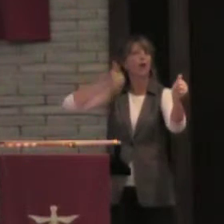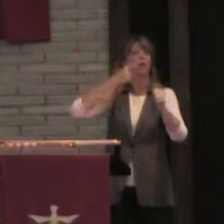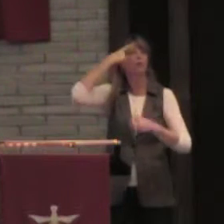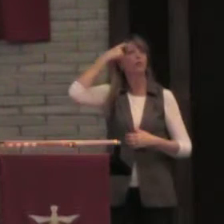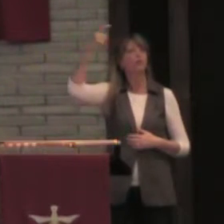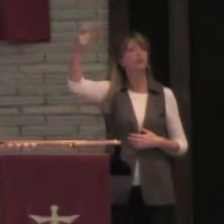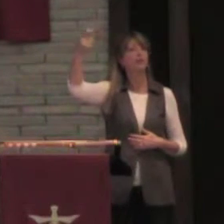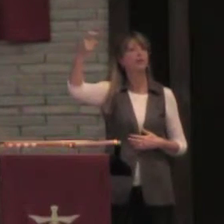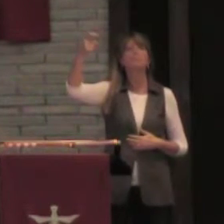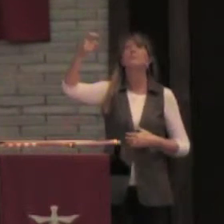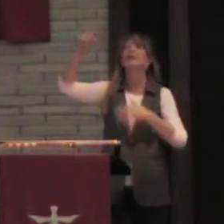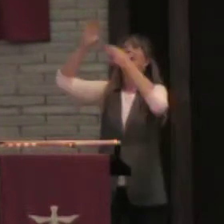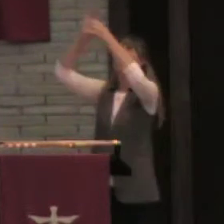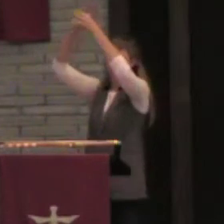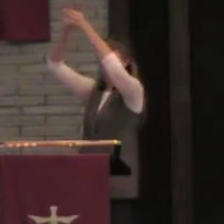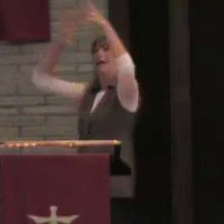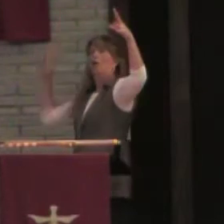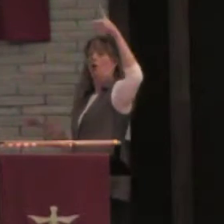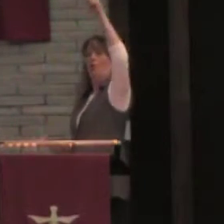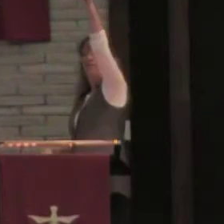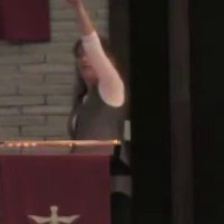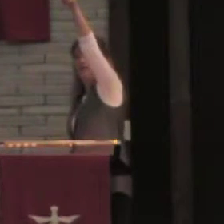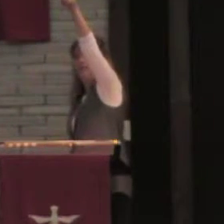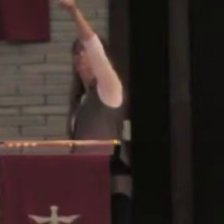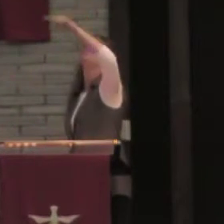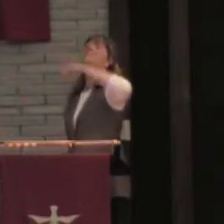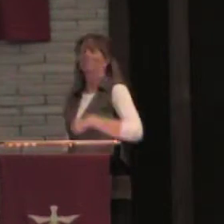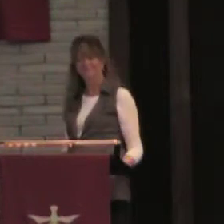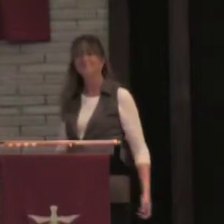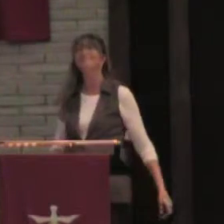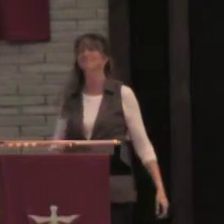So people who follow their dreams and they let go of God,